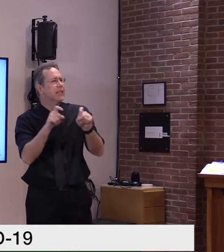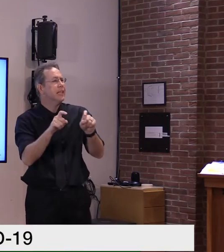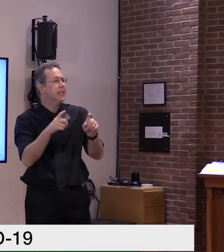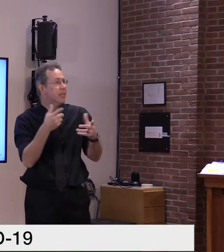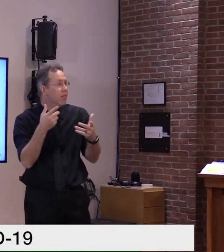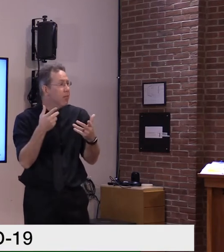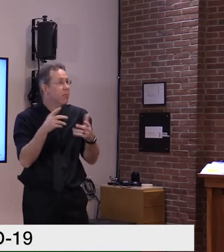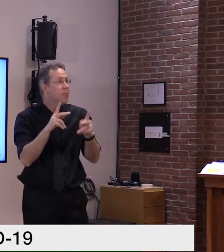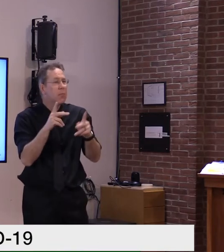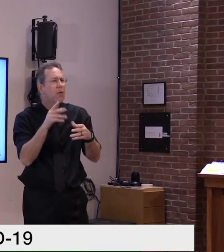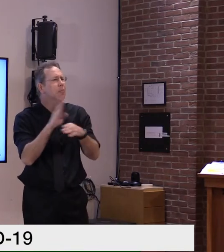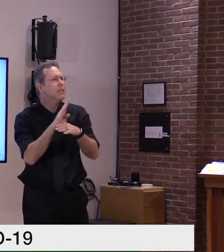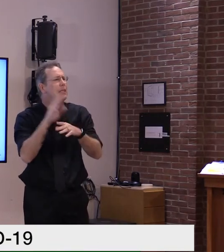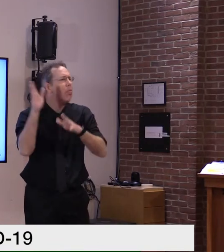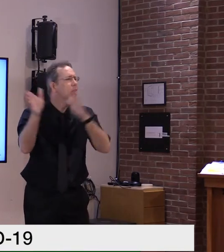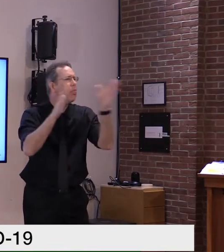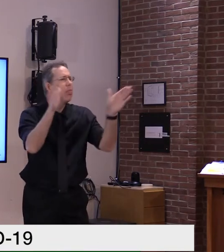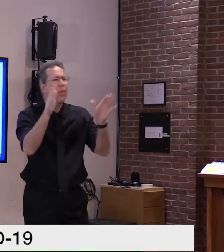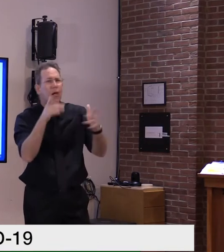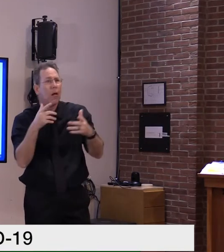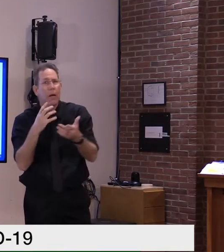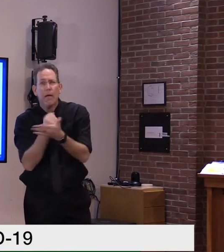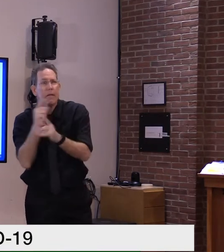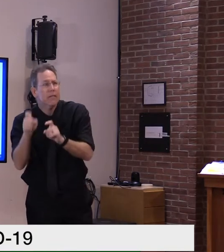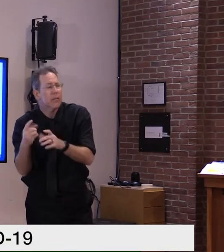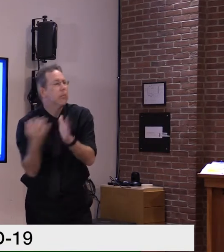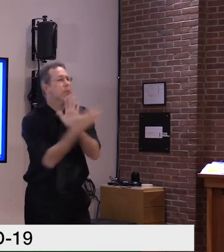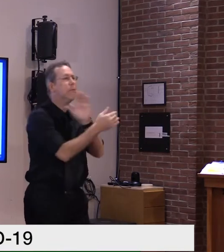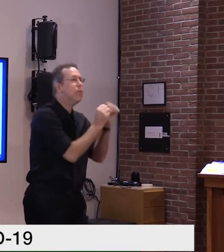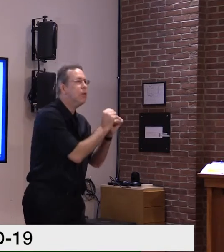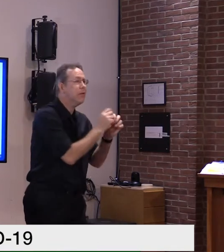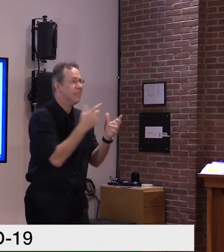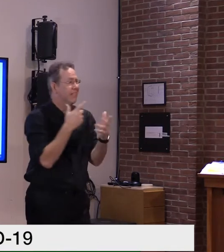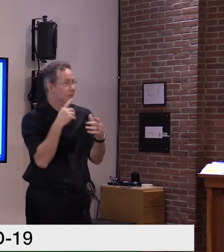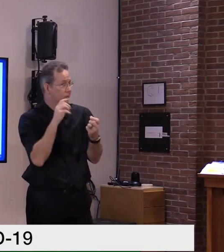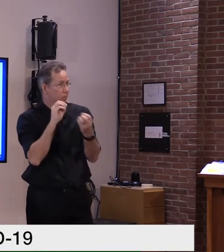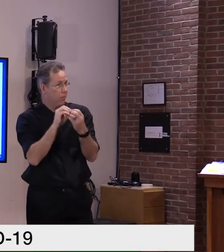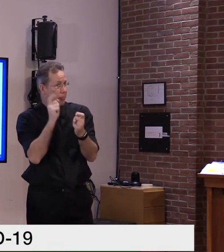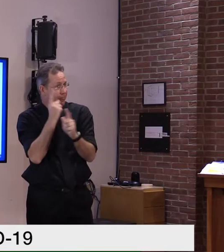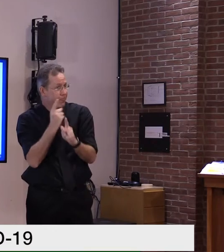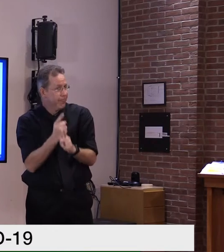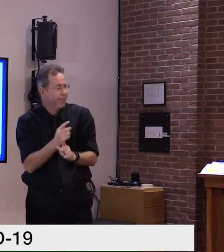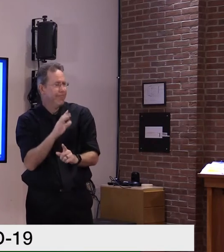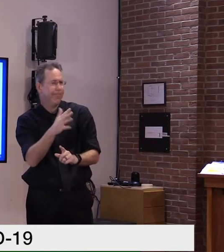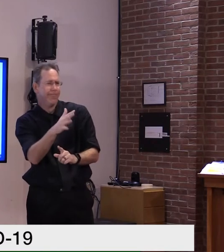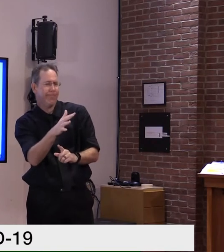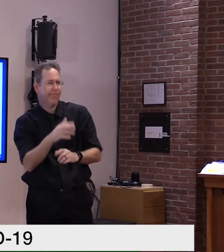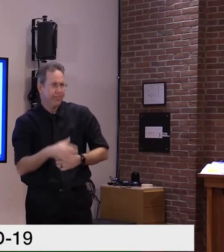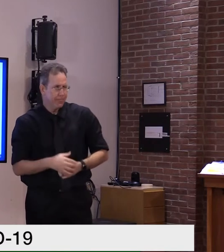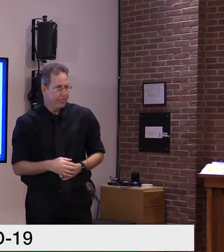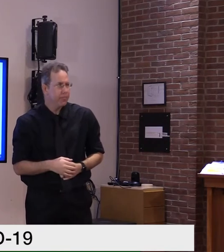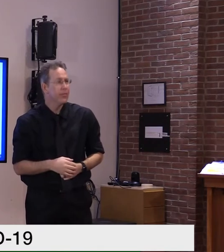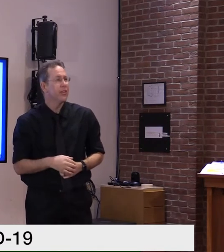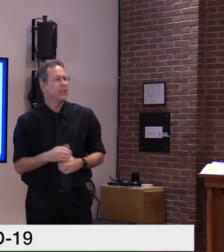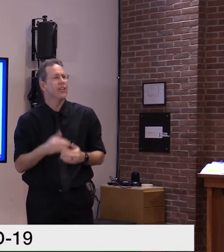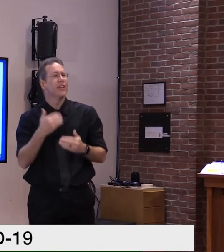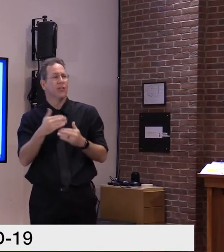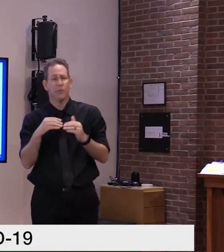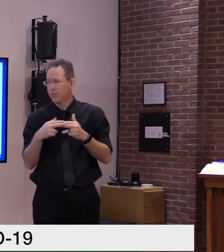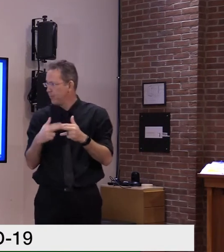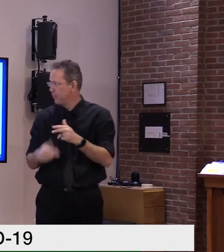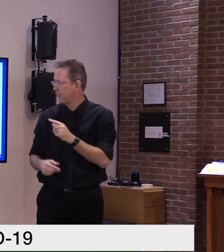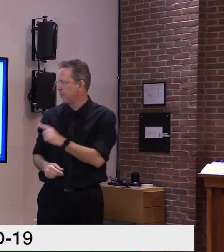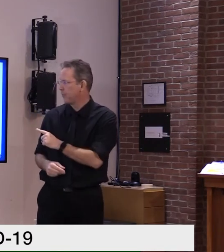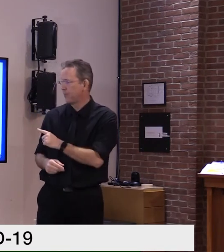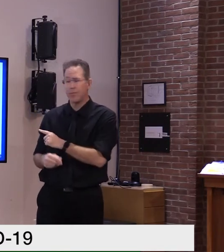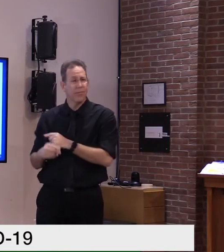at least to some degree. The updated regional model indicates that we can expect to see the slowdown continue, with new cases